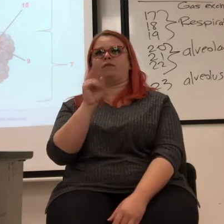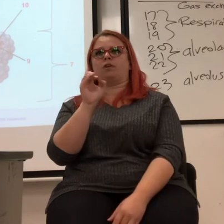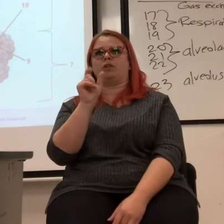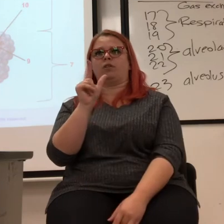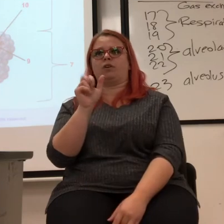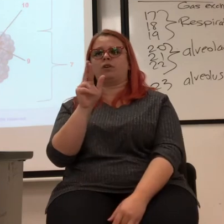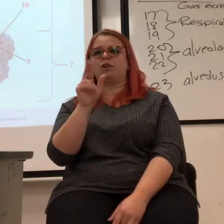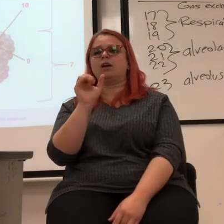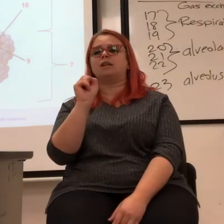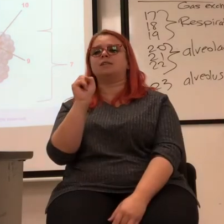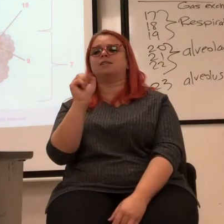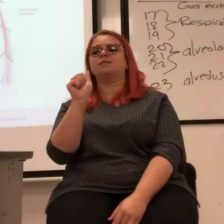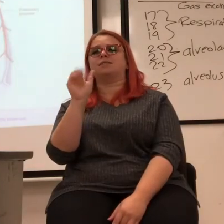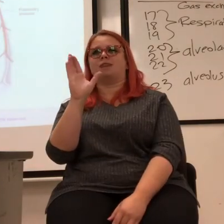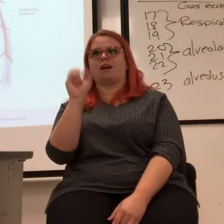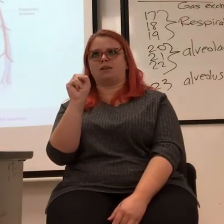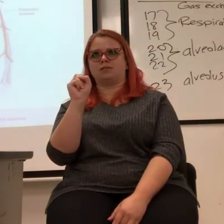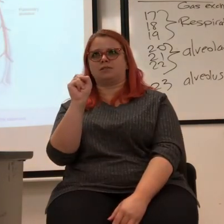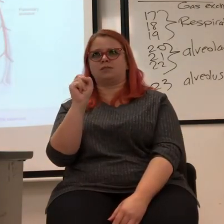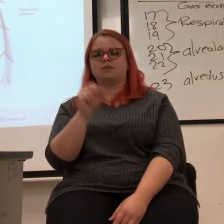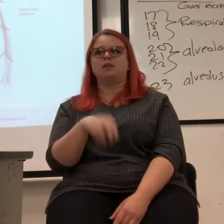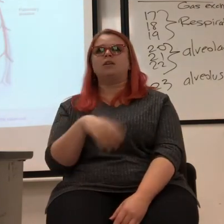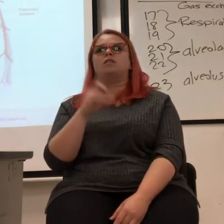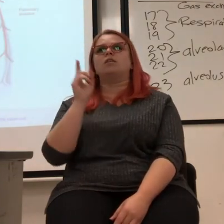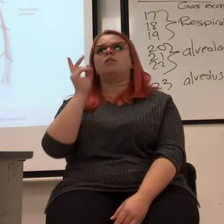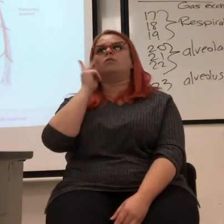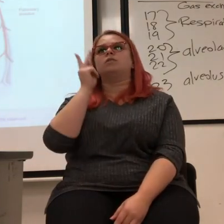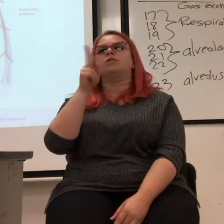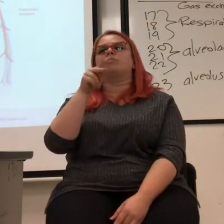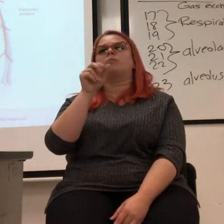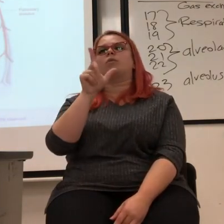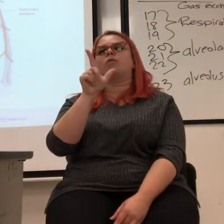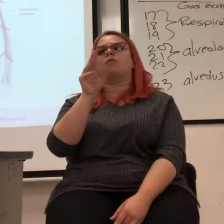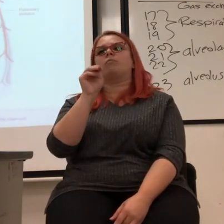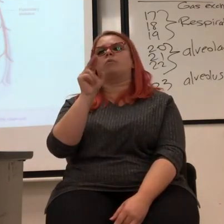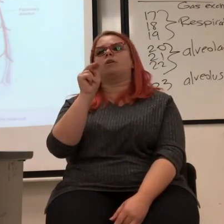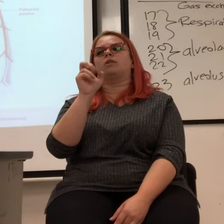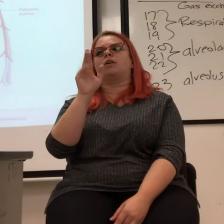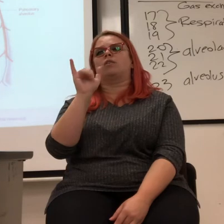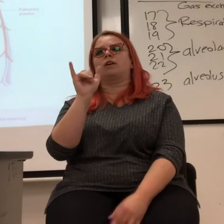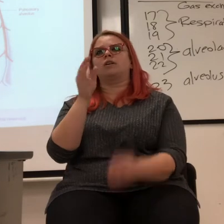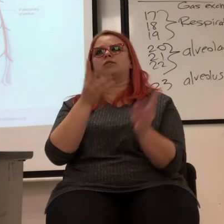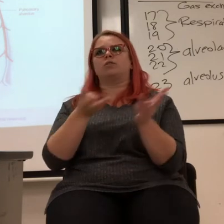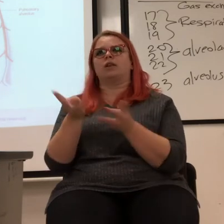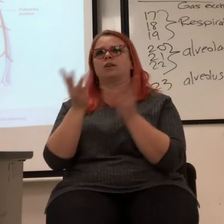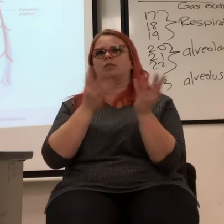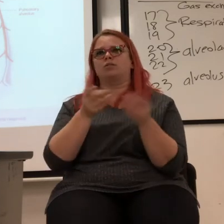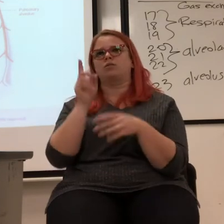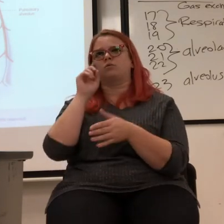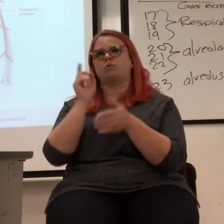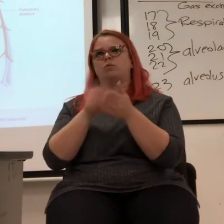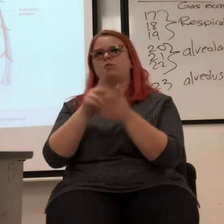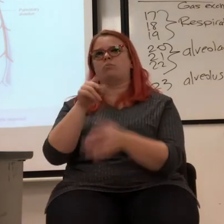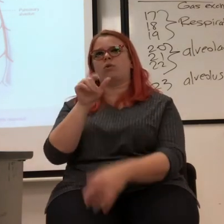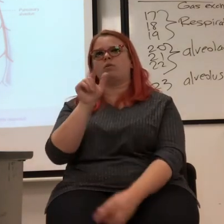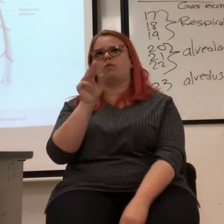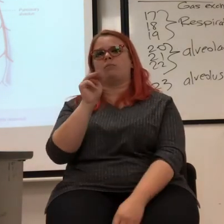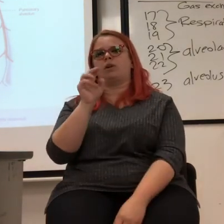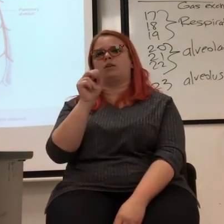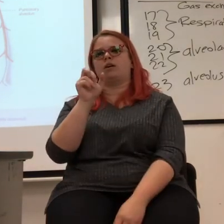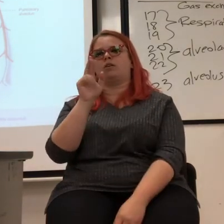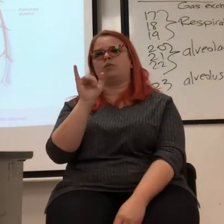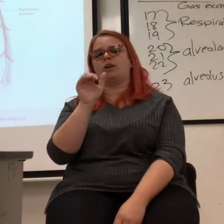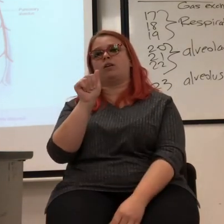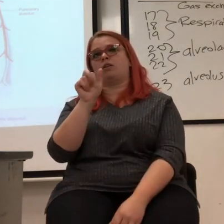Let's look at the pulmonary circulation with this structure. Notice that the pulmonary artery is on the airway